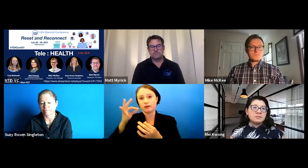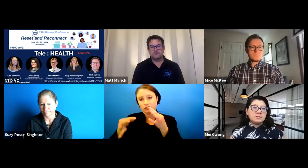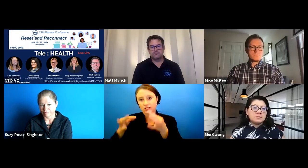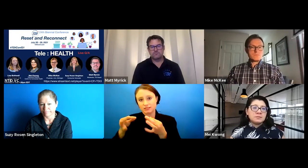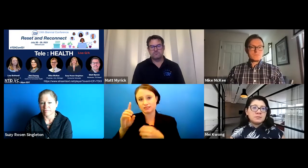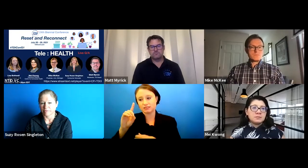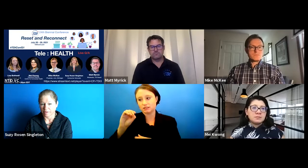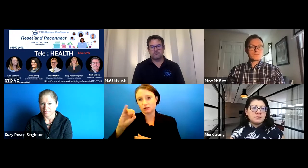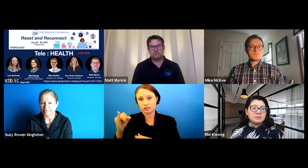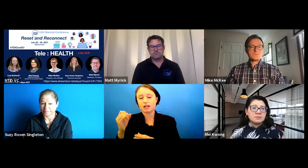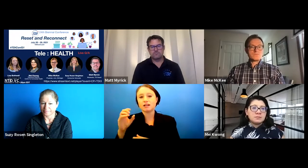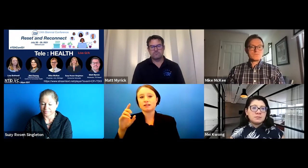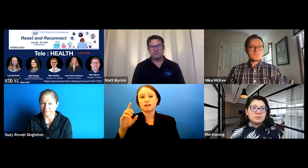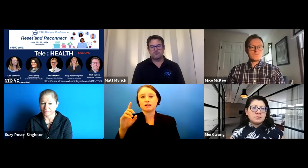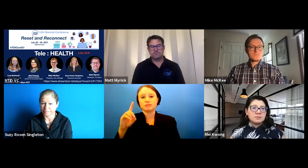of Justice, DOJ.